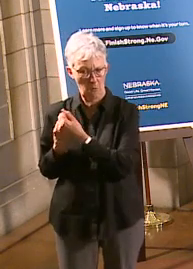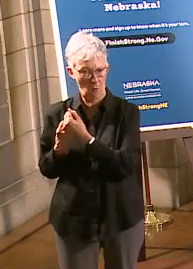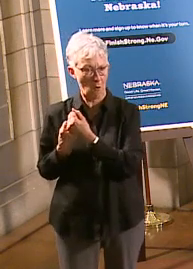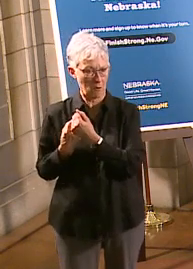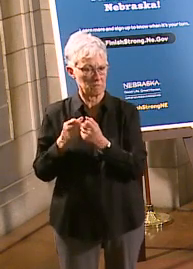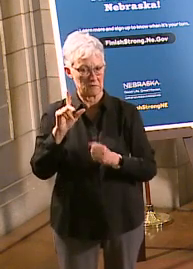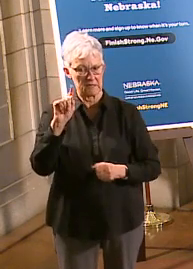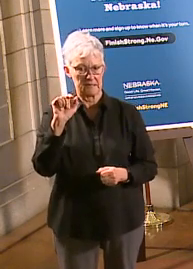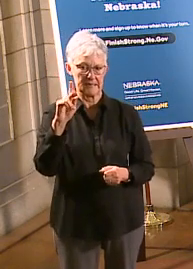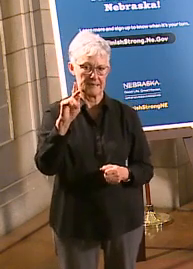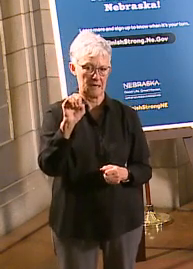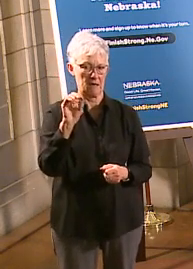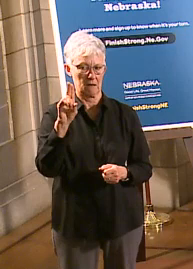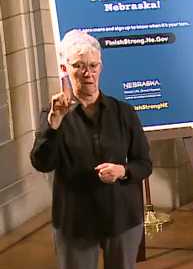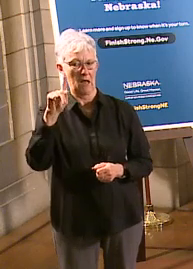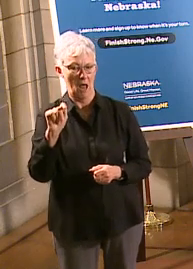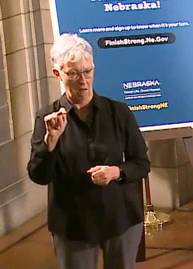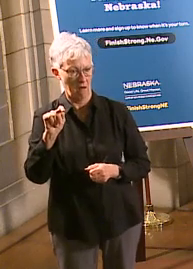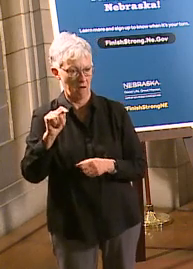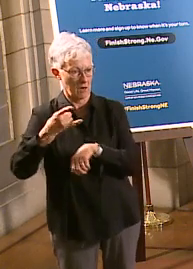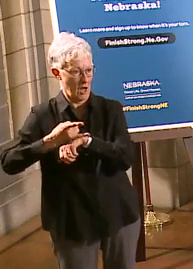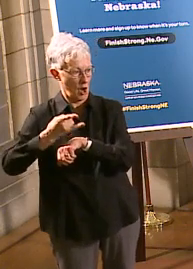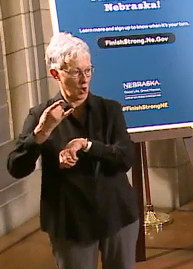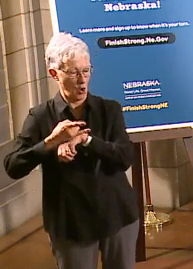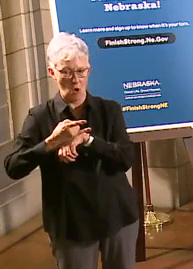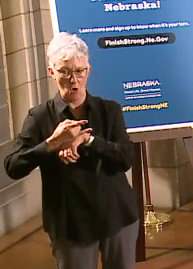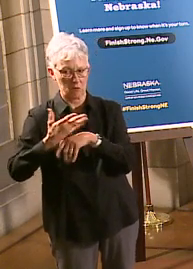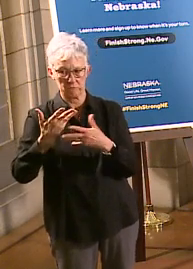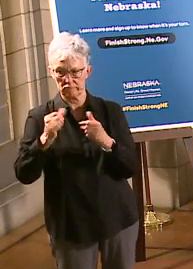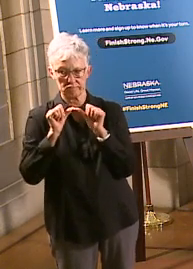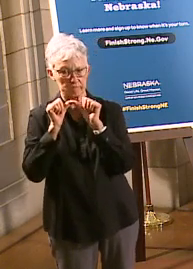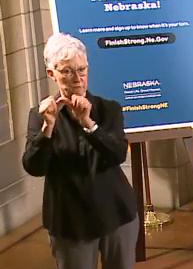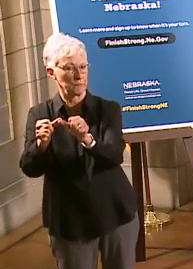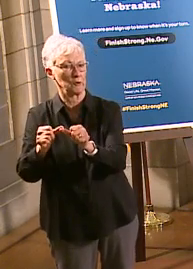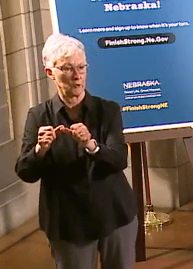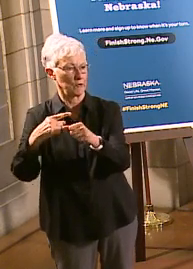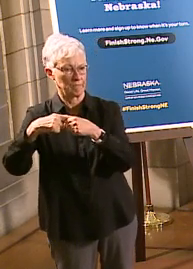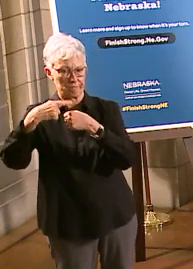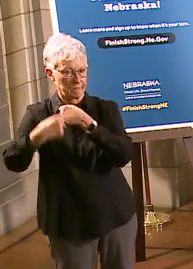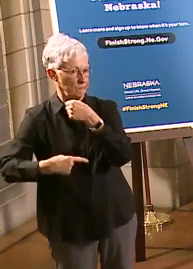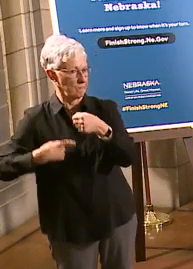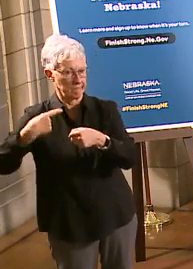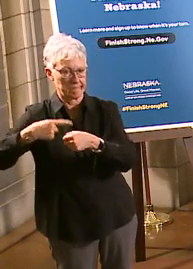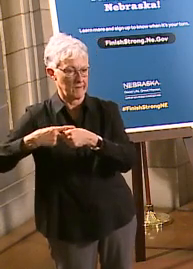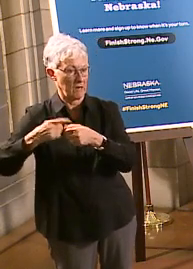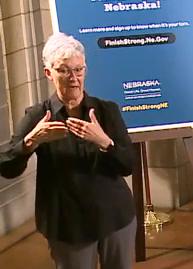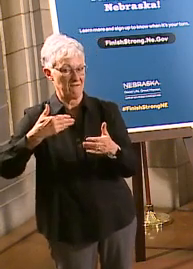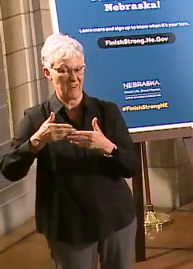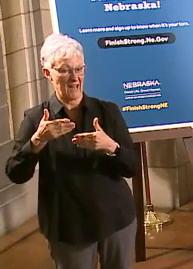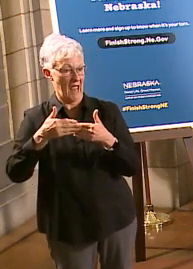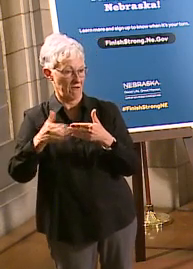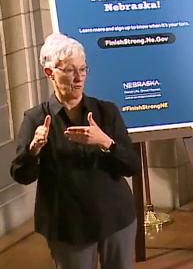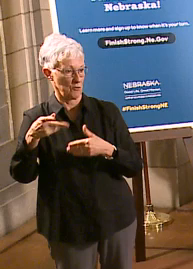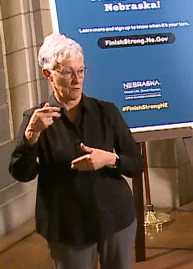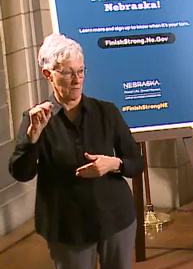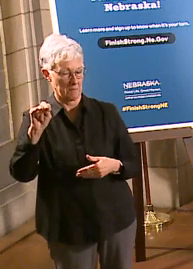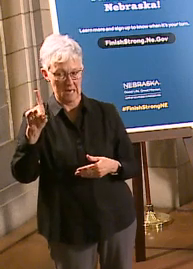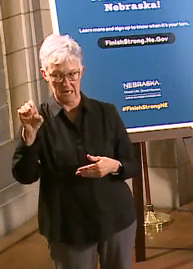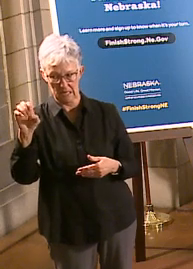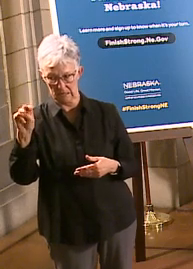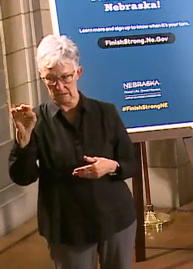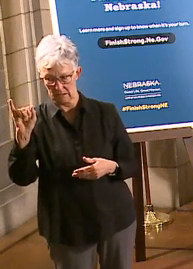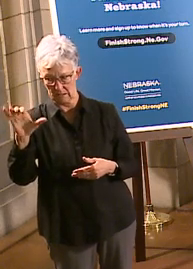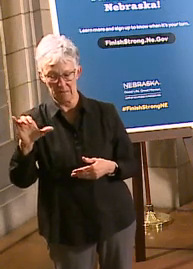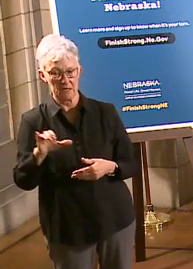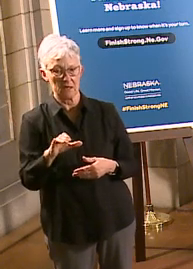takeout alcohol permanent all year round, or even after we get through the pandemic. I think that, one, certainly this pandemic has demonstrated on this